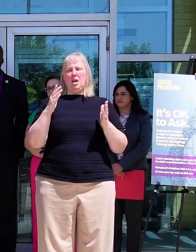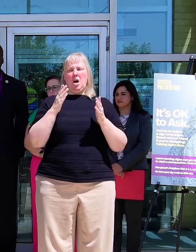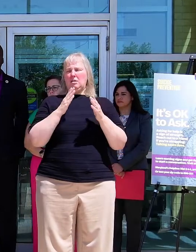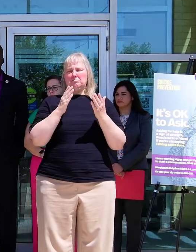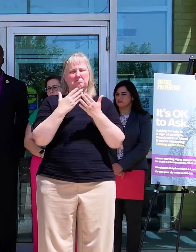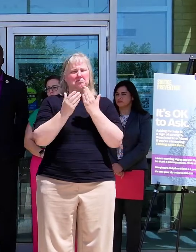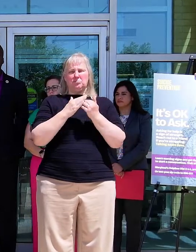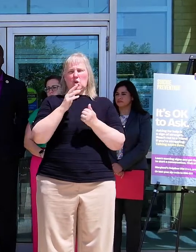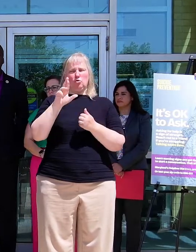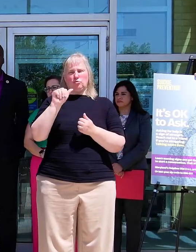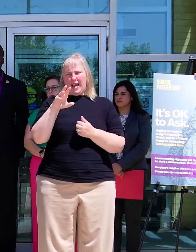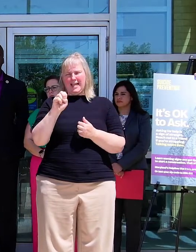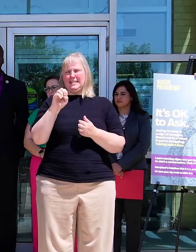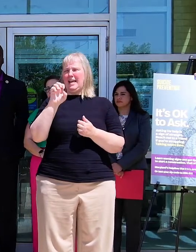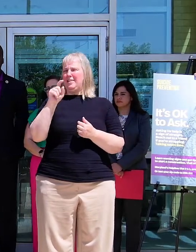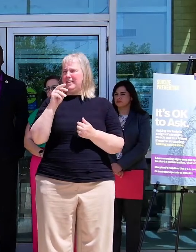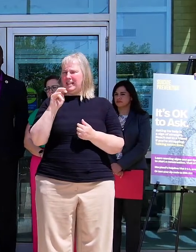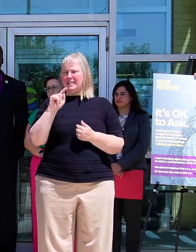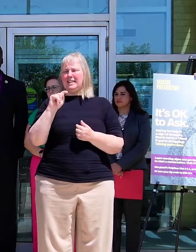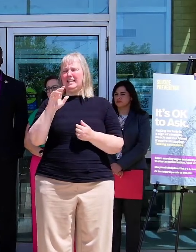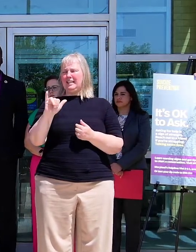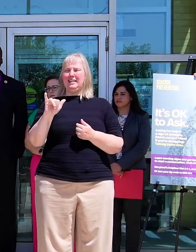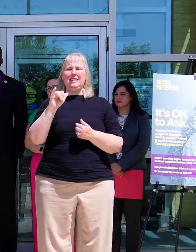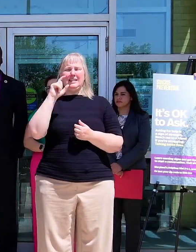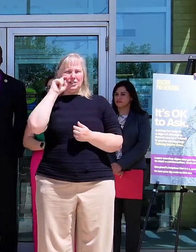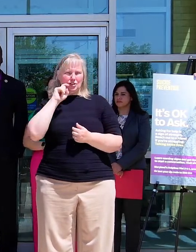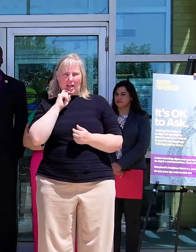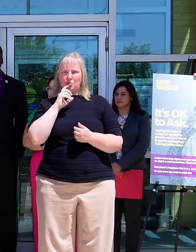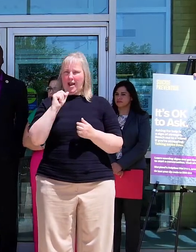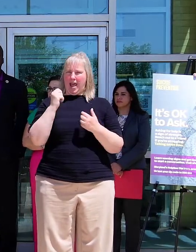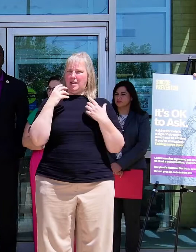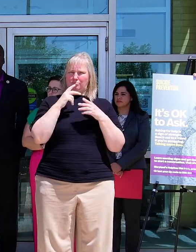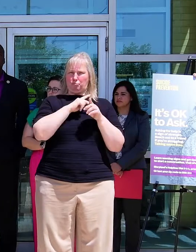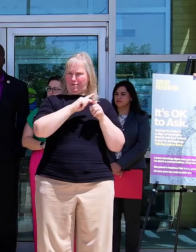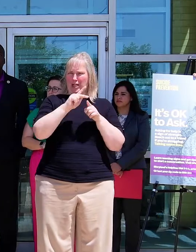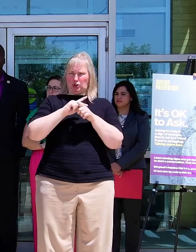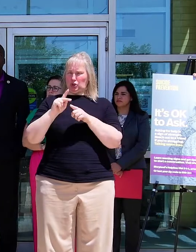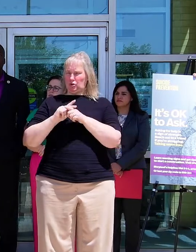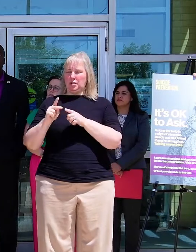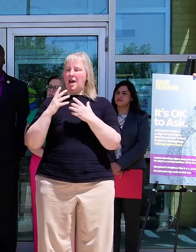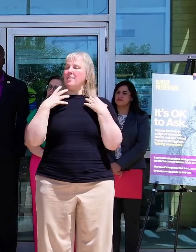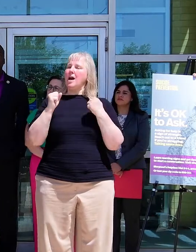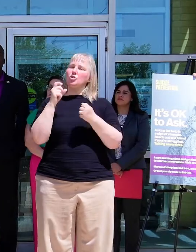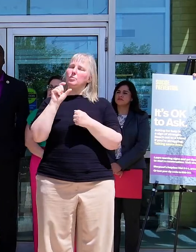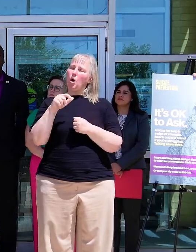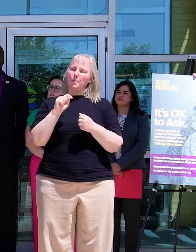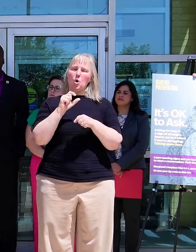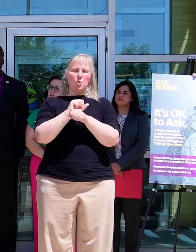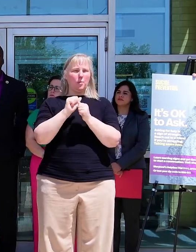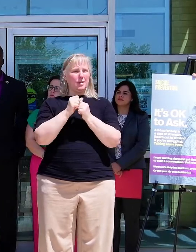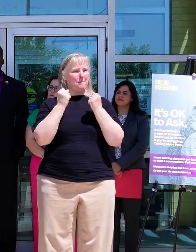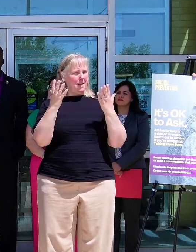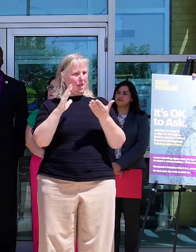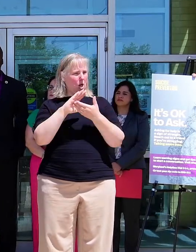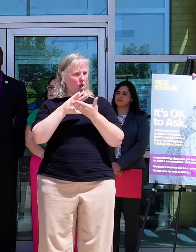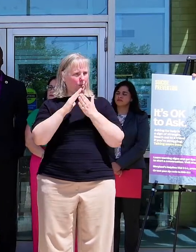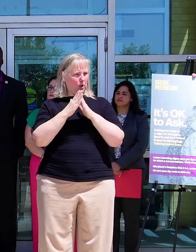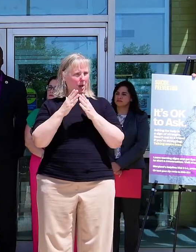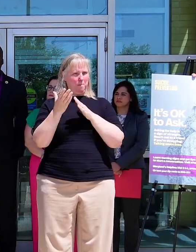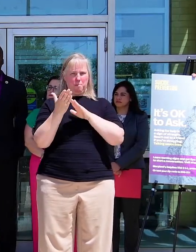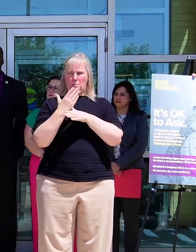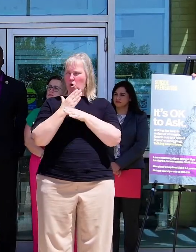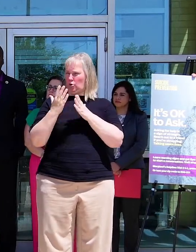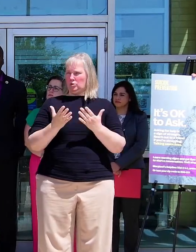genders, and across professions. The health department worked with many of our community partners who are here today,